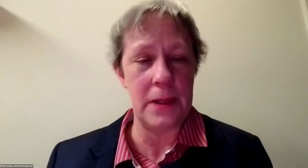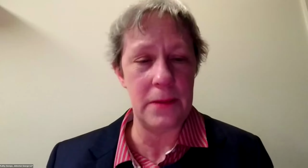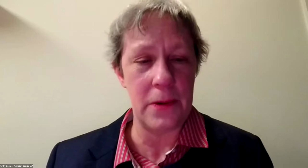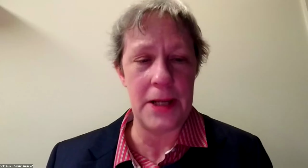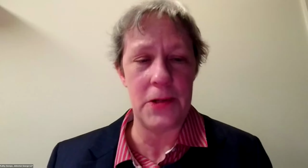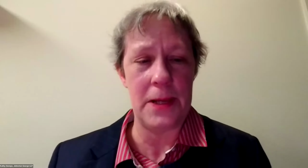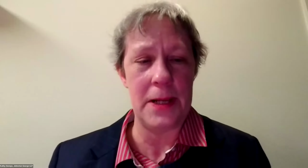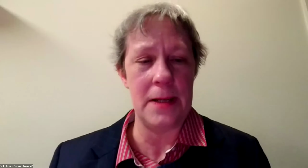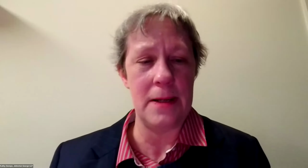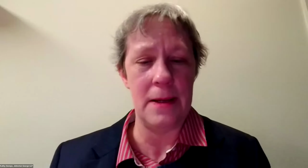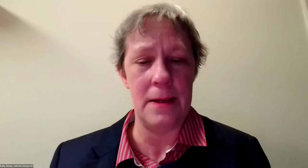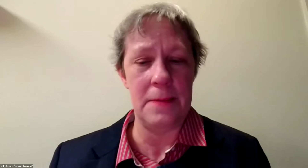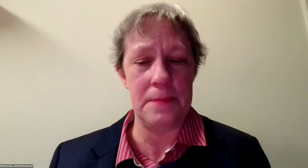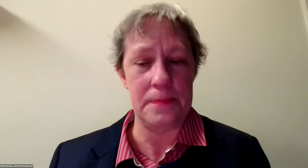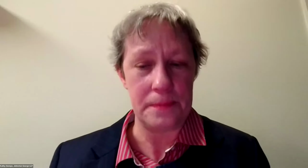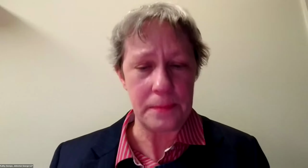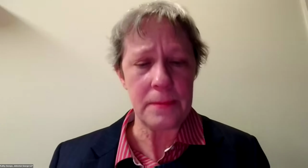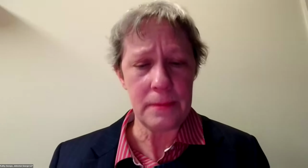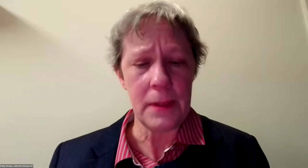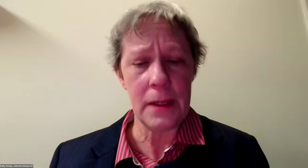your child will have graduated.